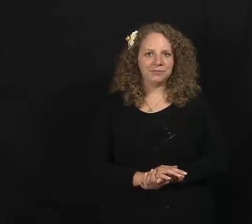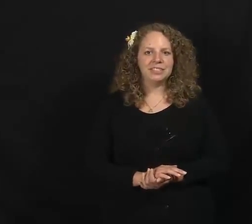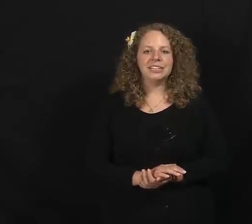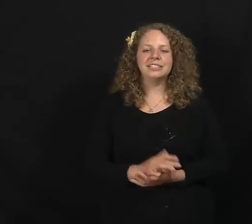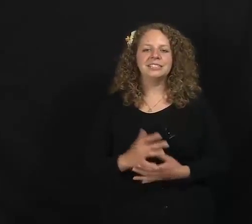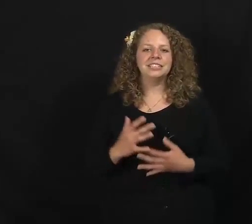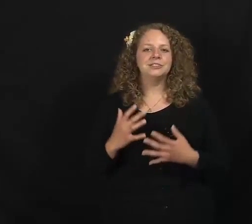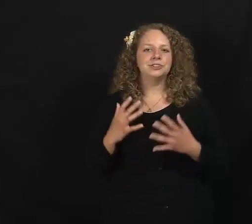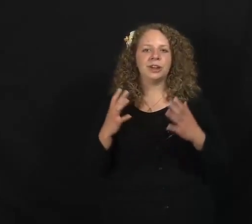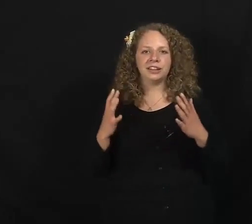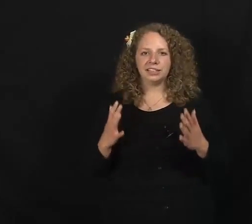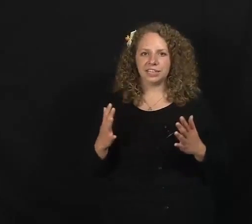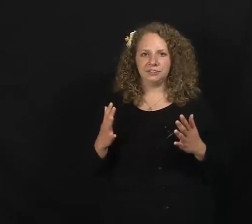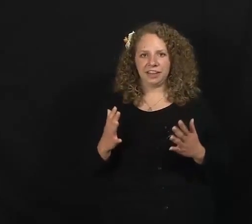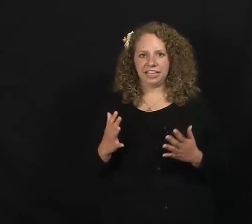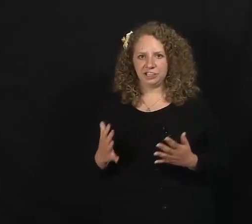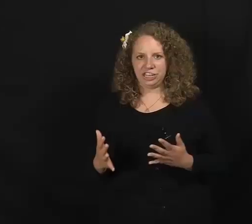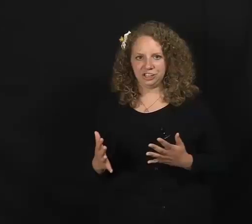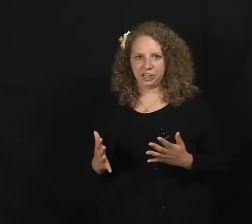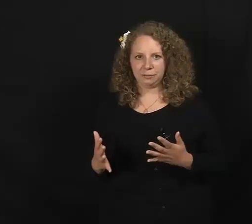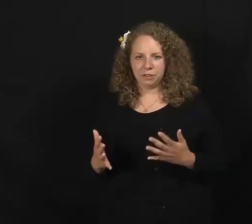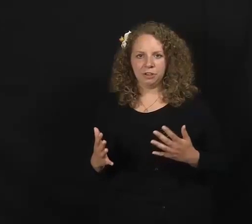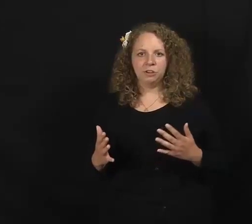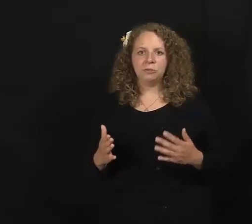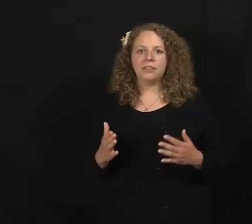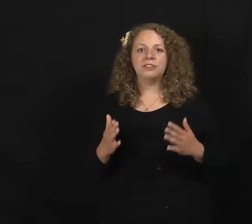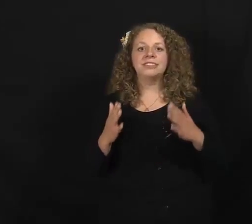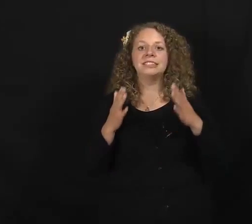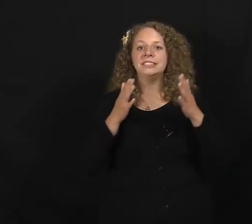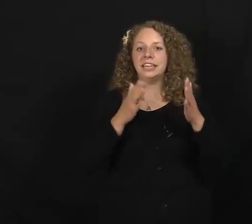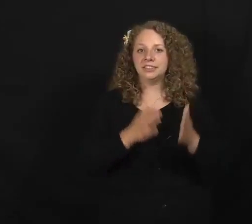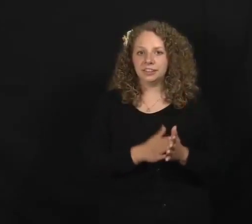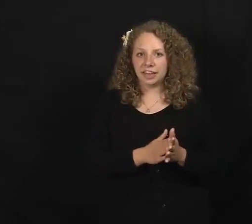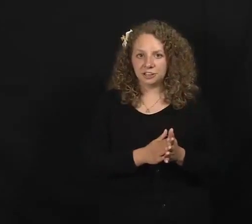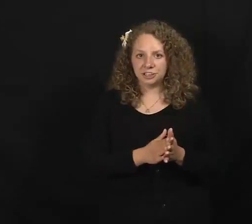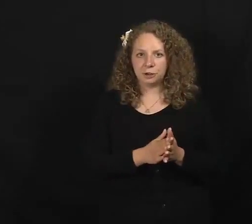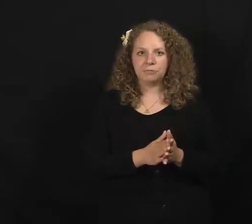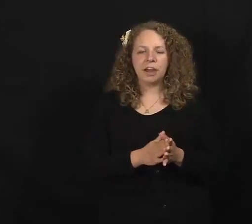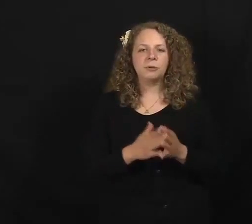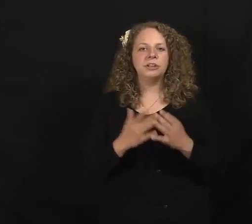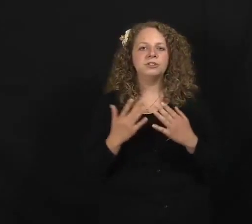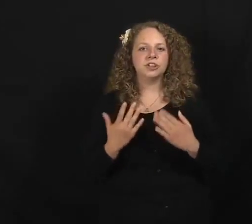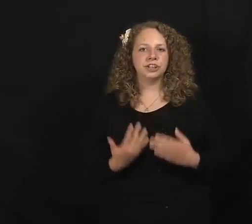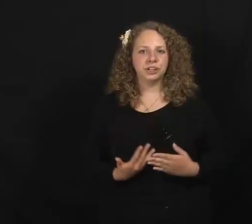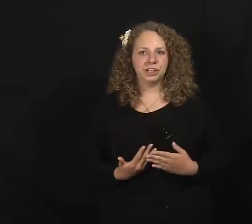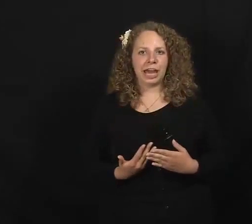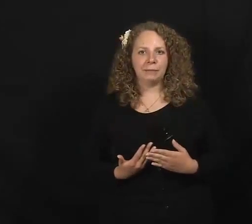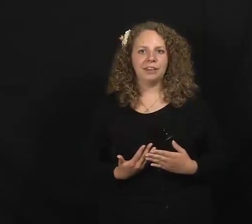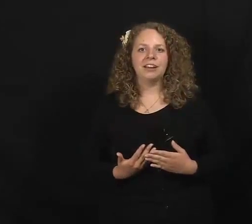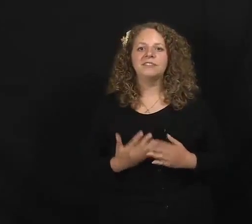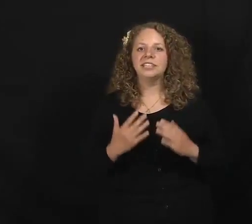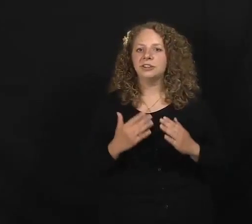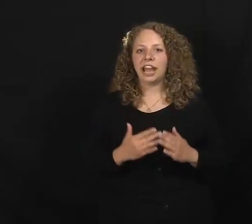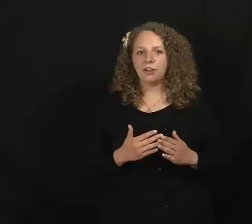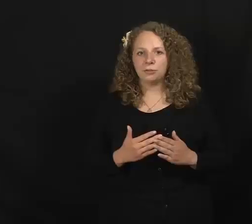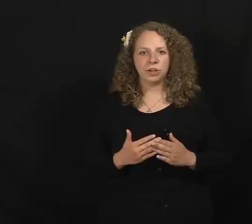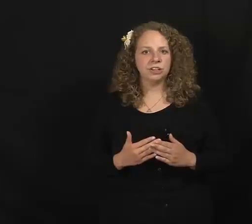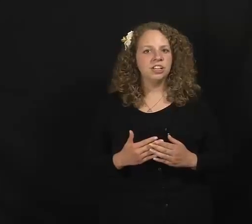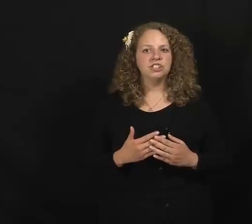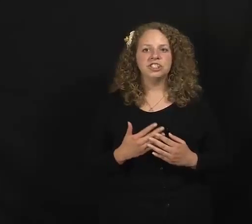the tendency is to try to identify each hand shape. Rather than saying the letters though, I want you to start a good habit of sounding out the word just